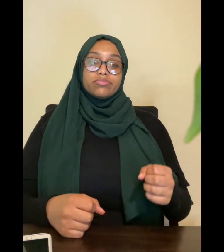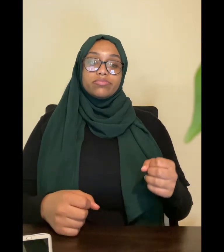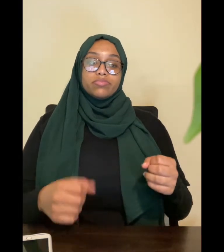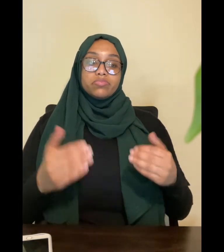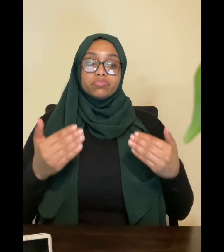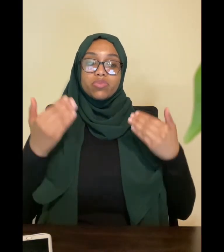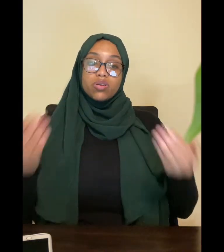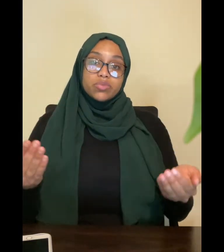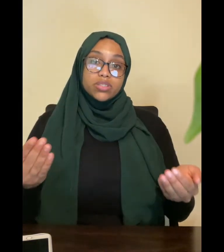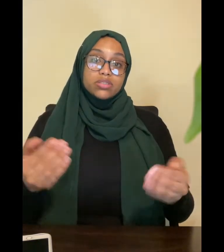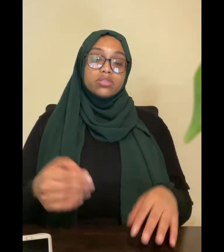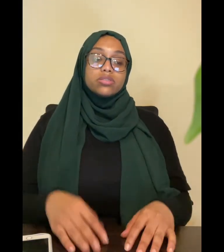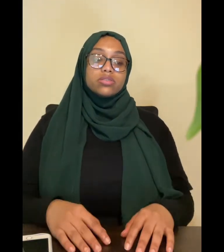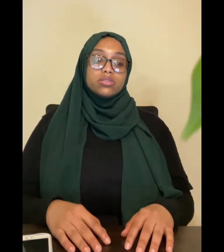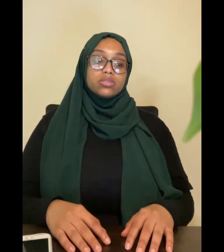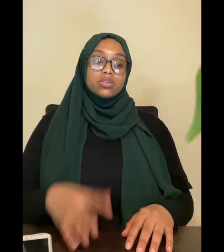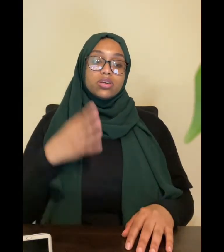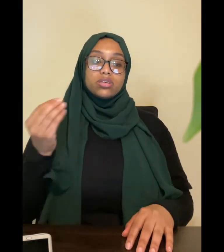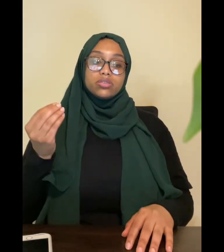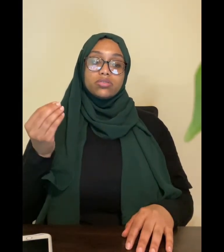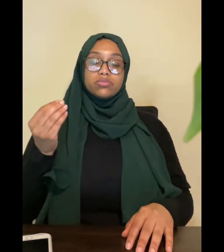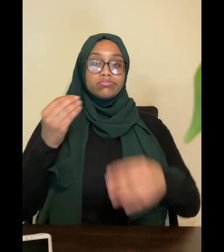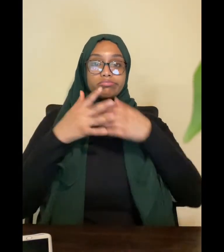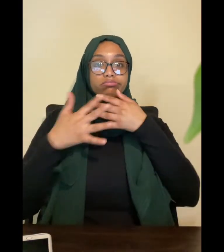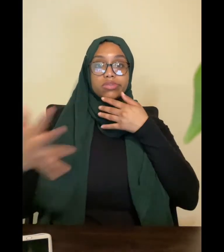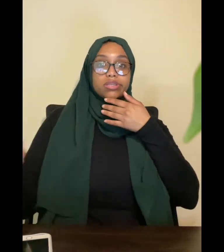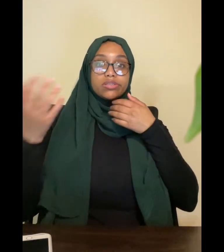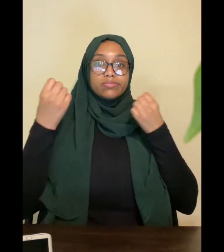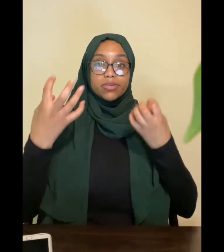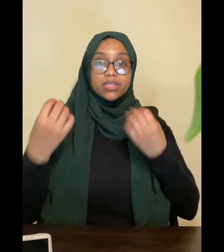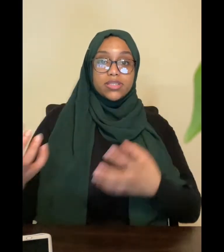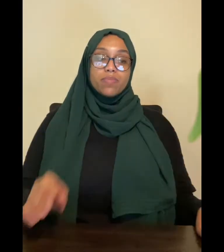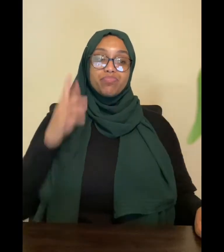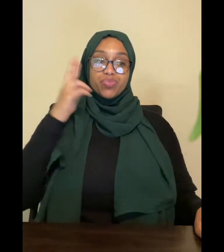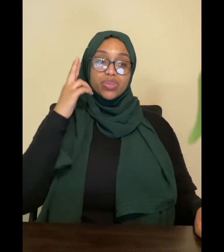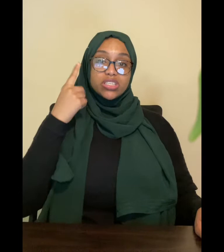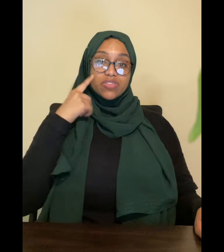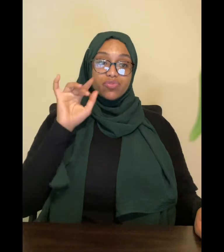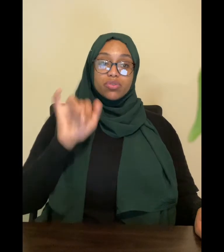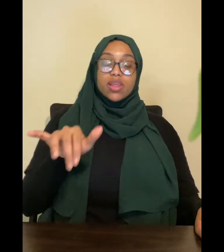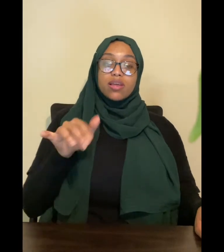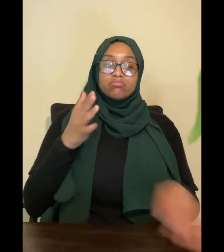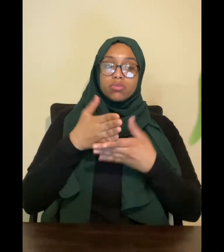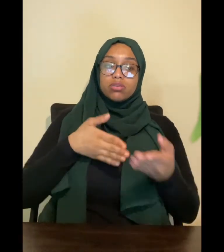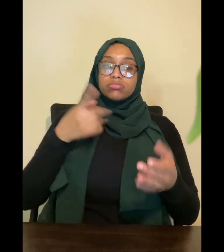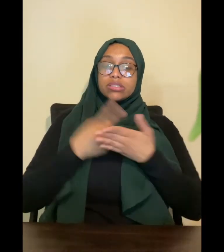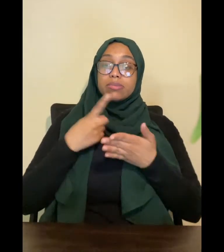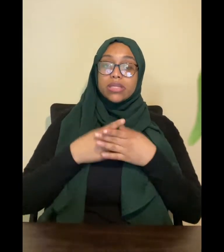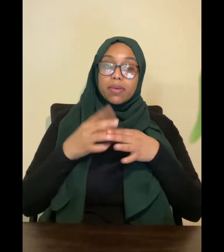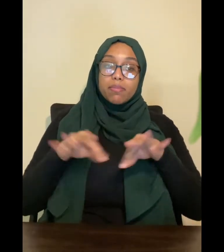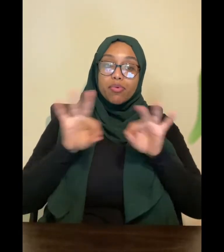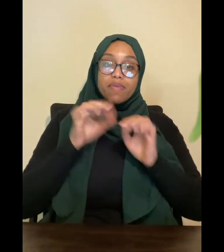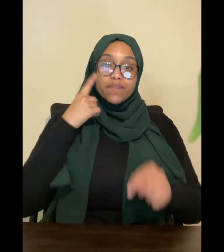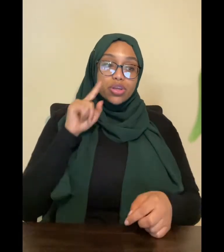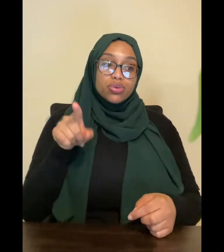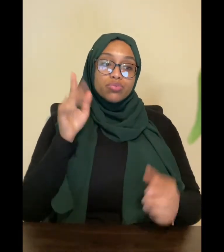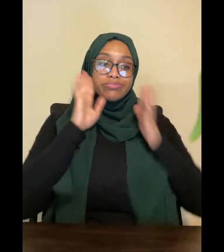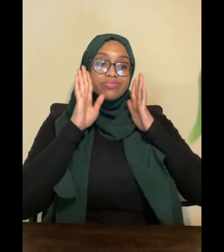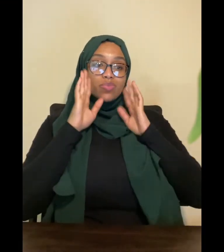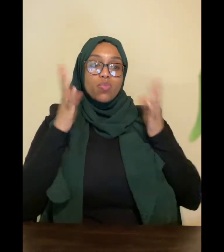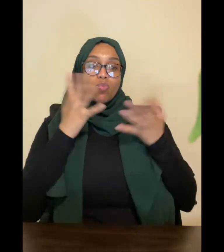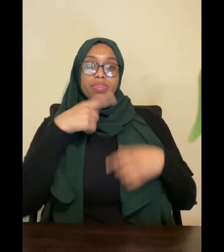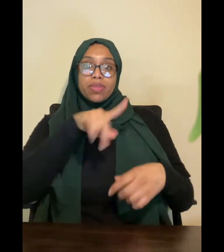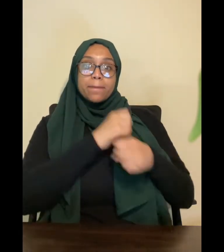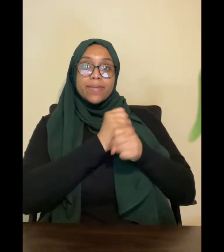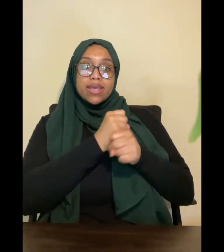law, yay, good for the bill. Uh, it now is it now